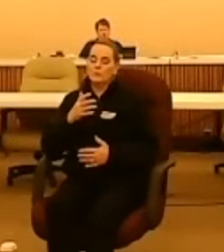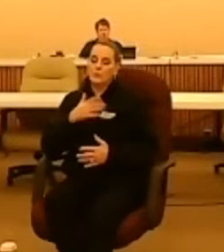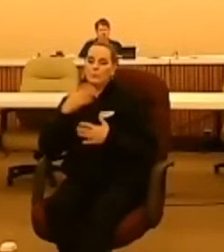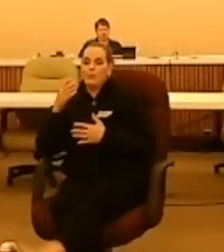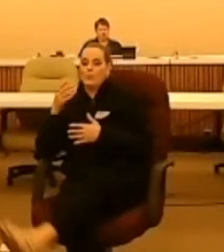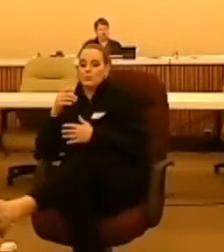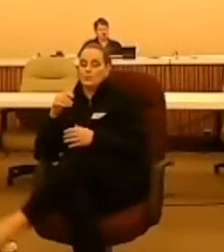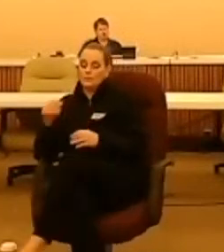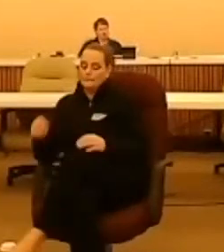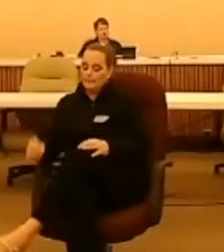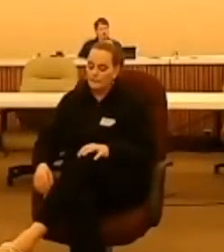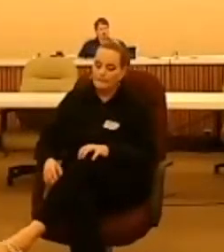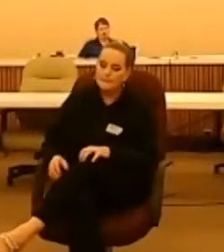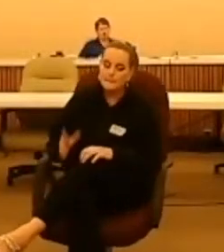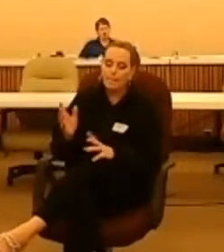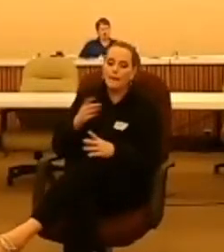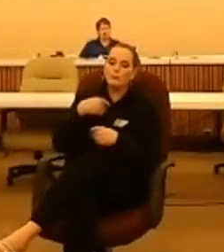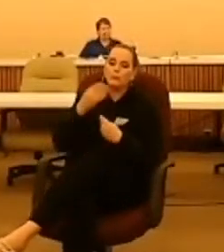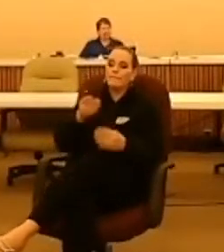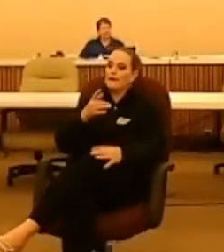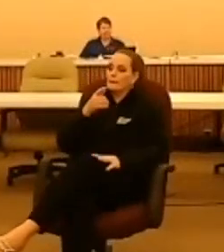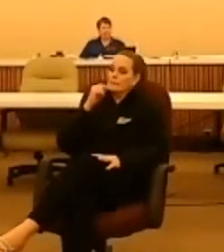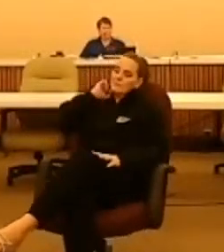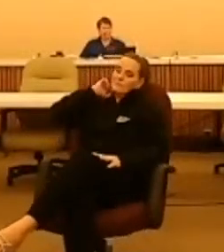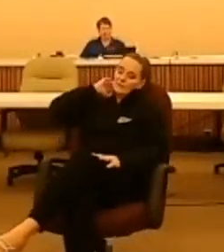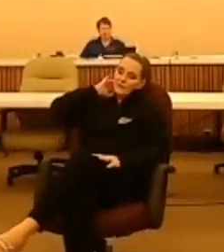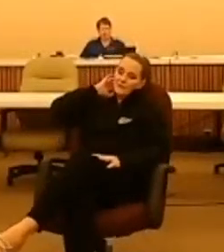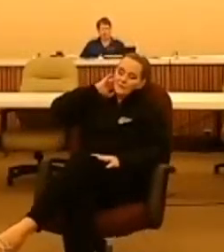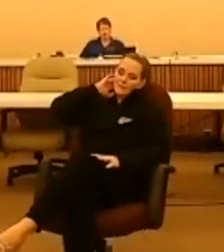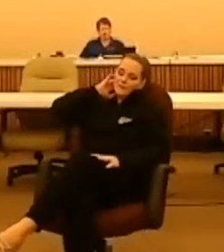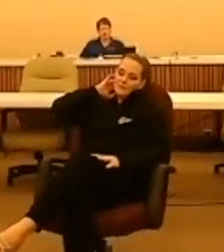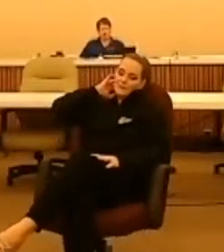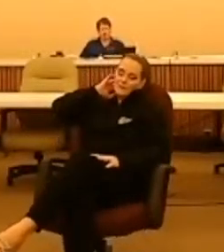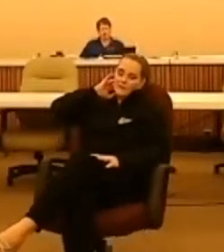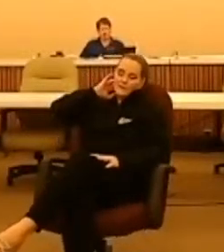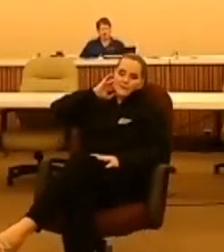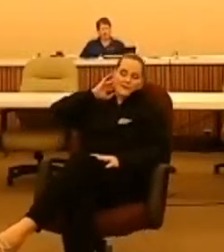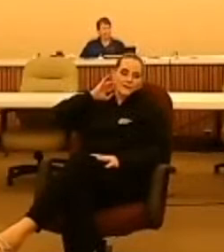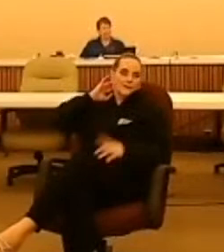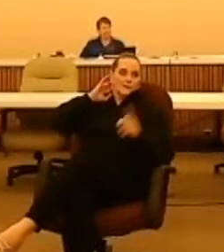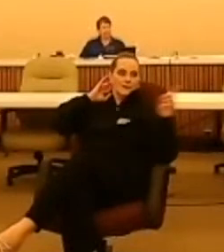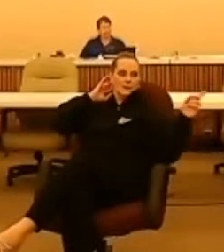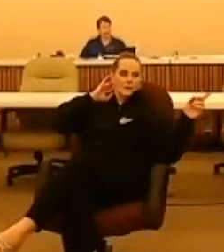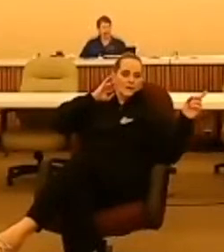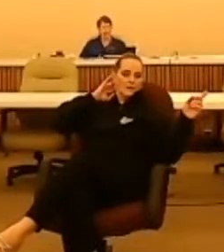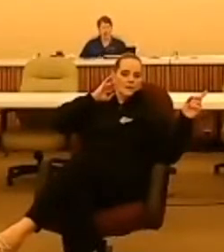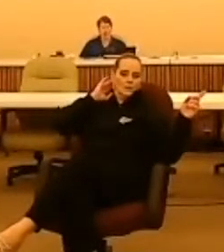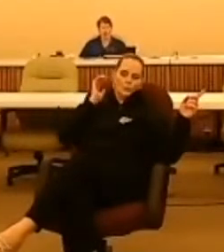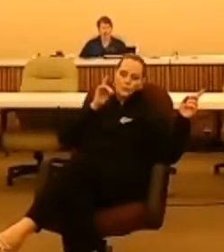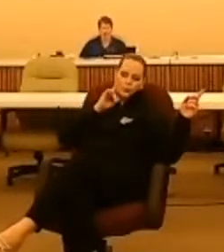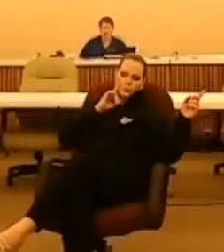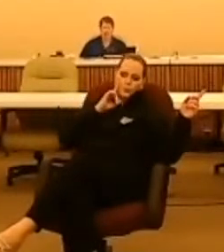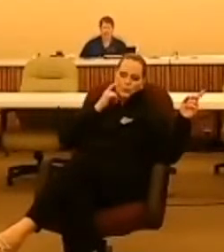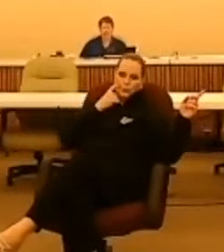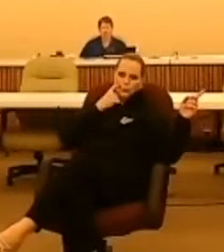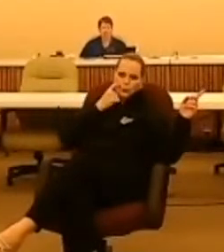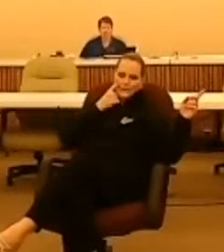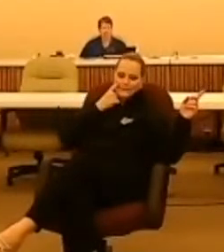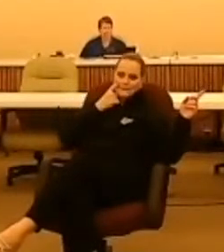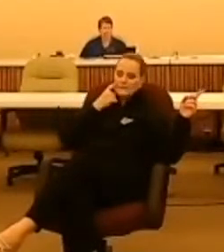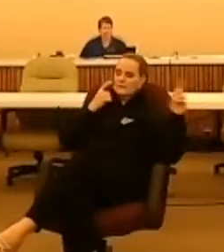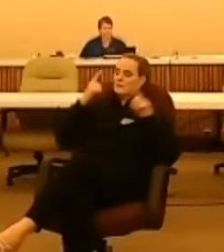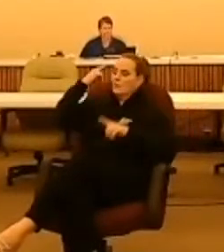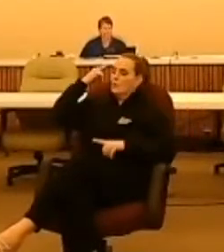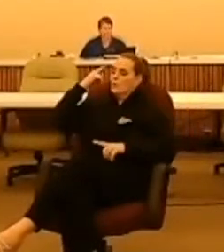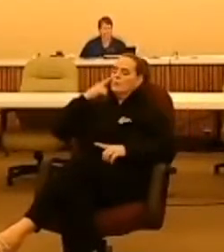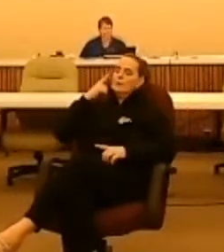did provide for that. And it's been curtailed a little bit. Release it into in the current wild draft. or I think,